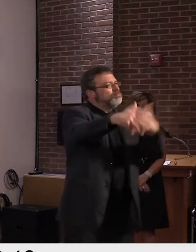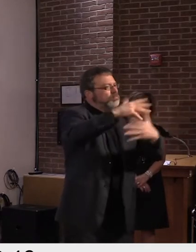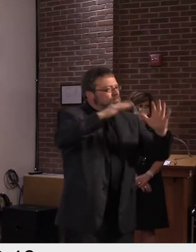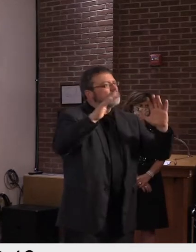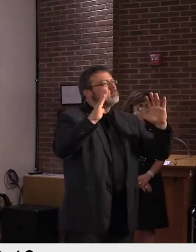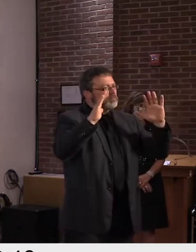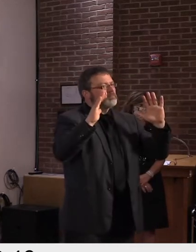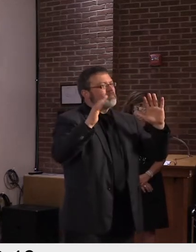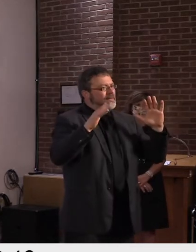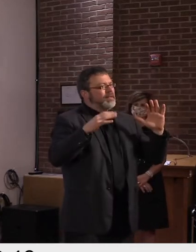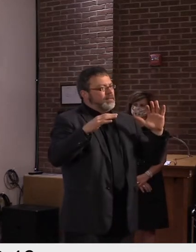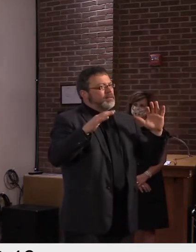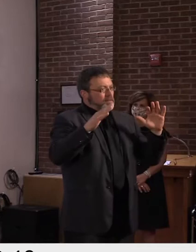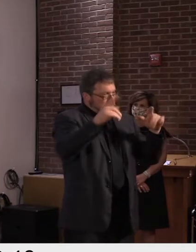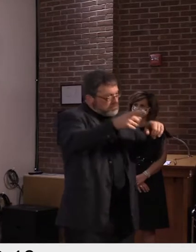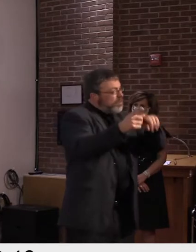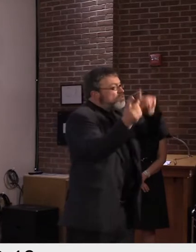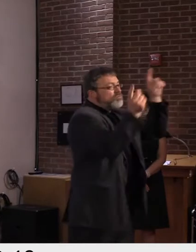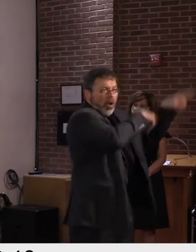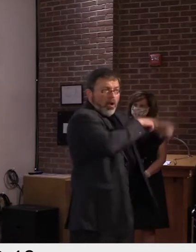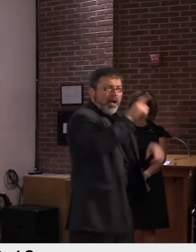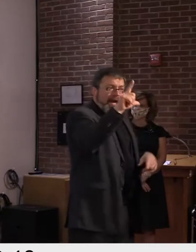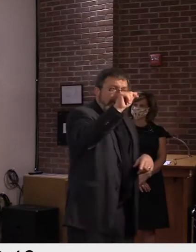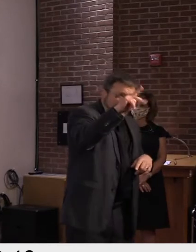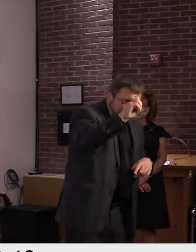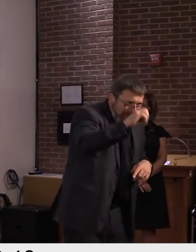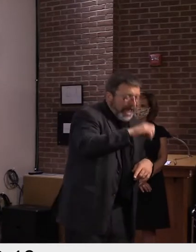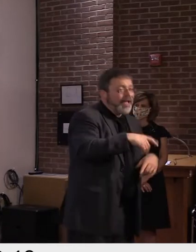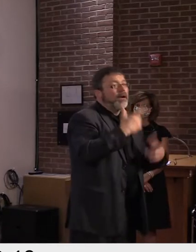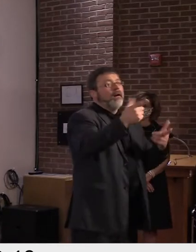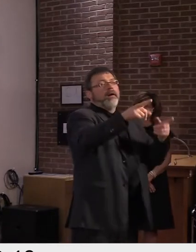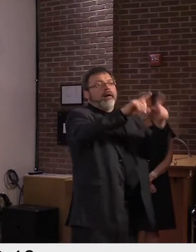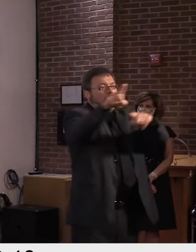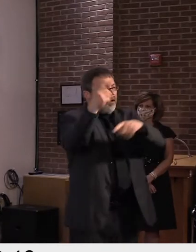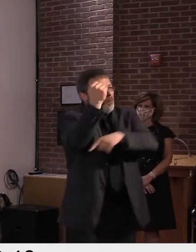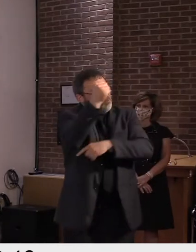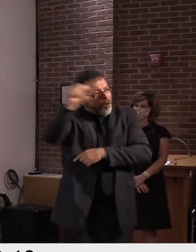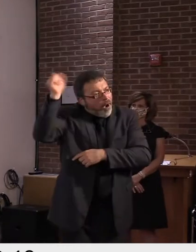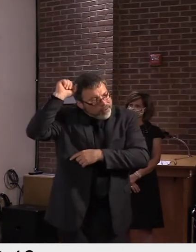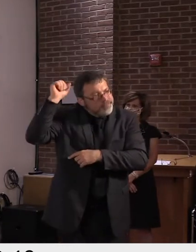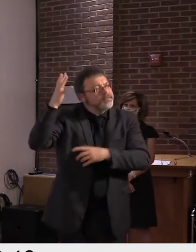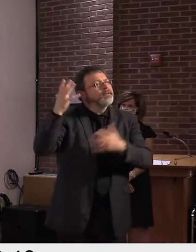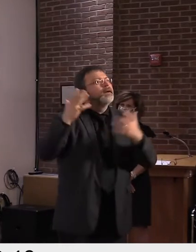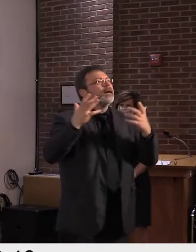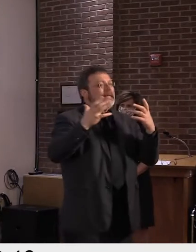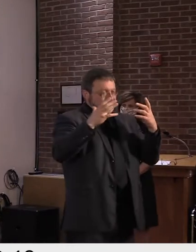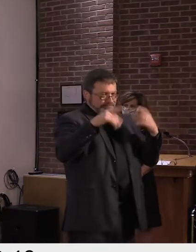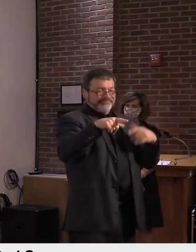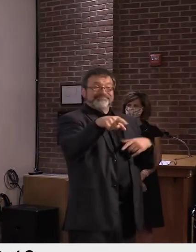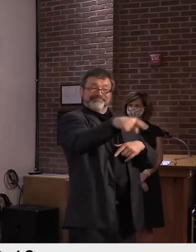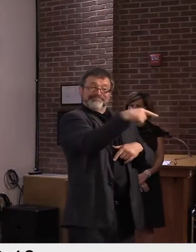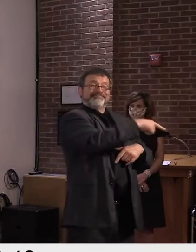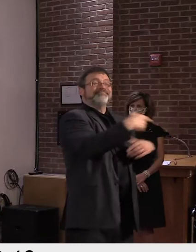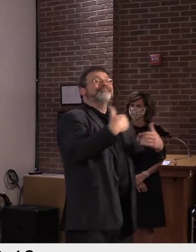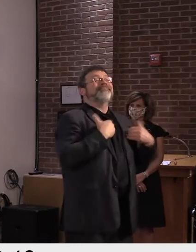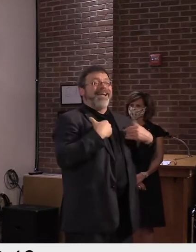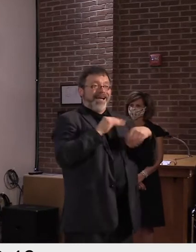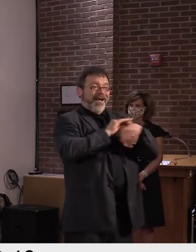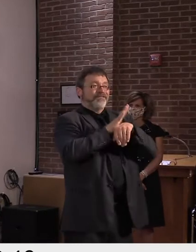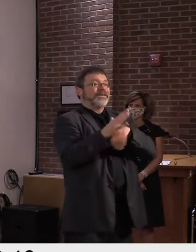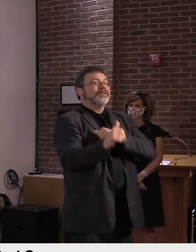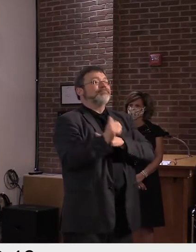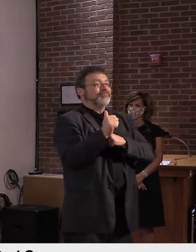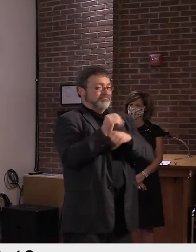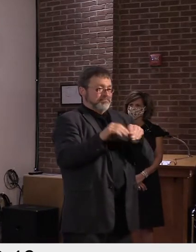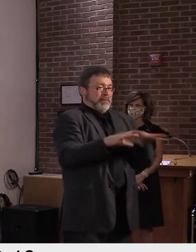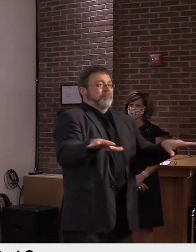protest, the risk of transmission does increase. But as I said before, please do some of these things.